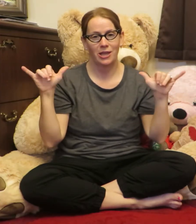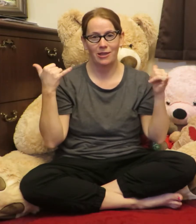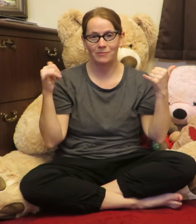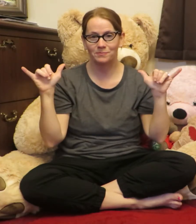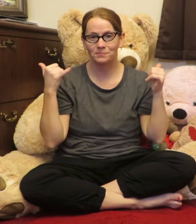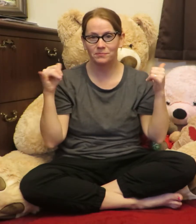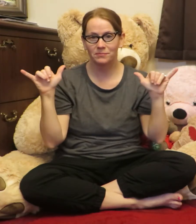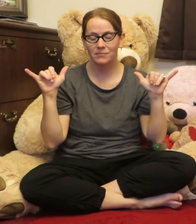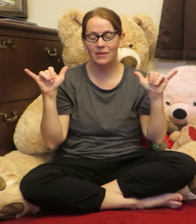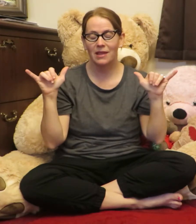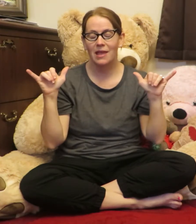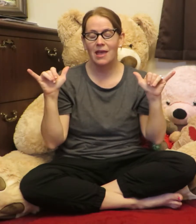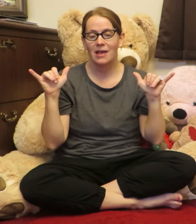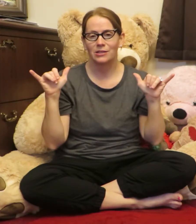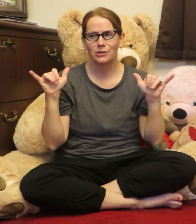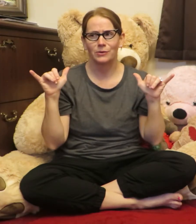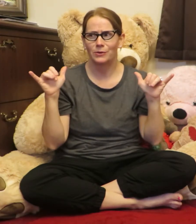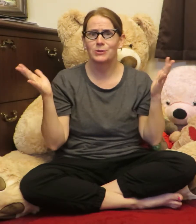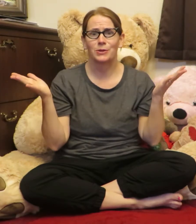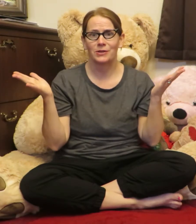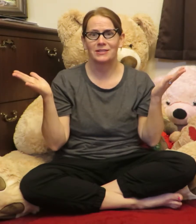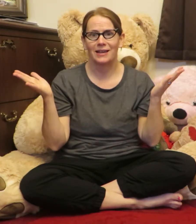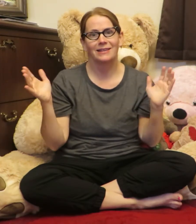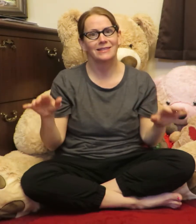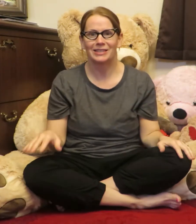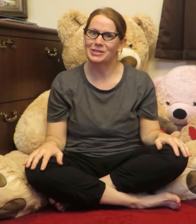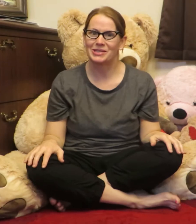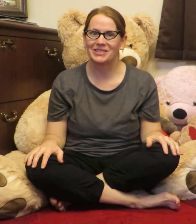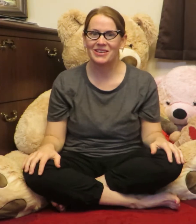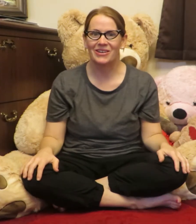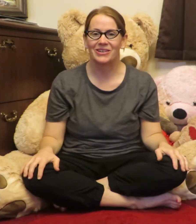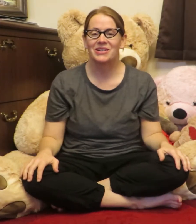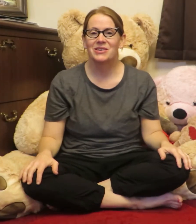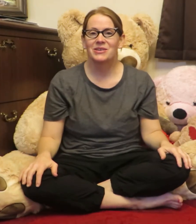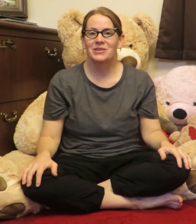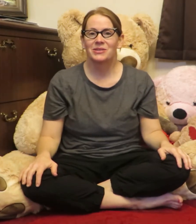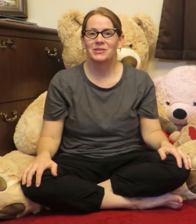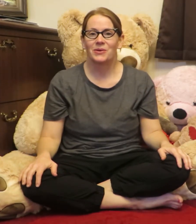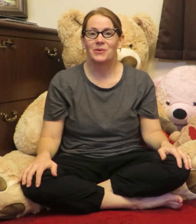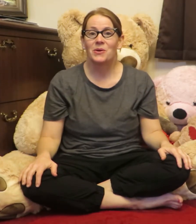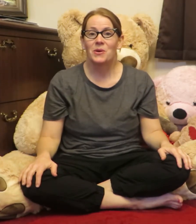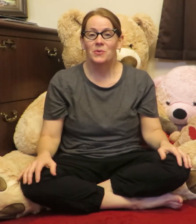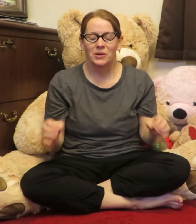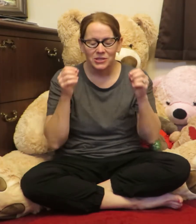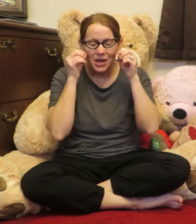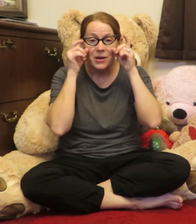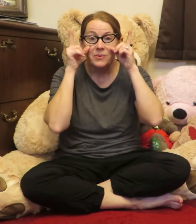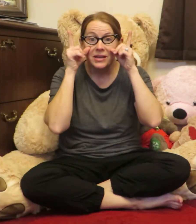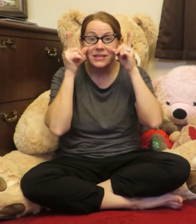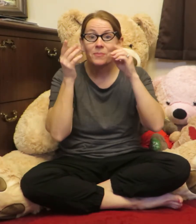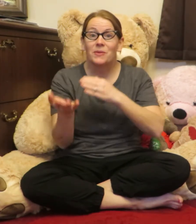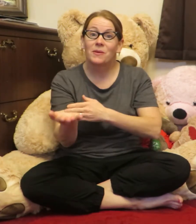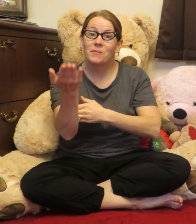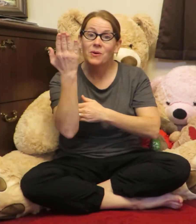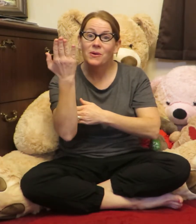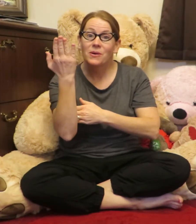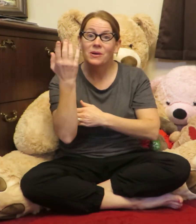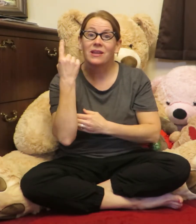it. So those are all the signs, and here's the song. So, when Jet wakes up in the morning,